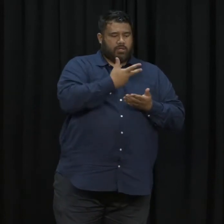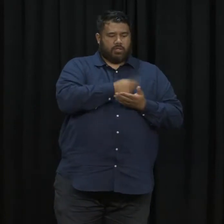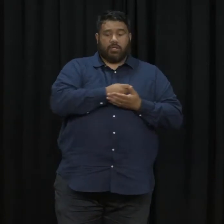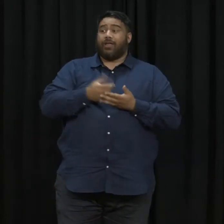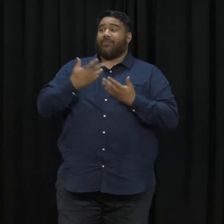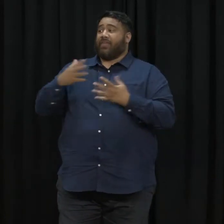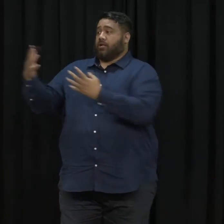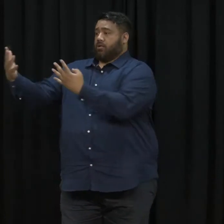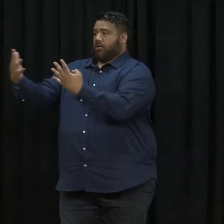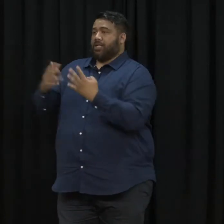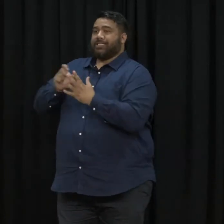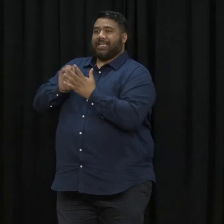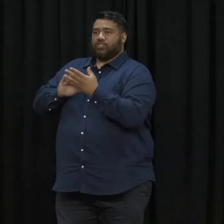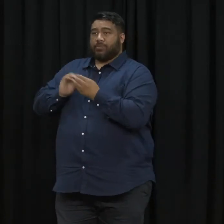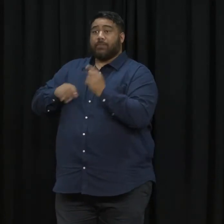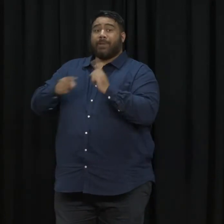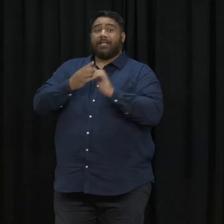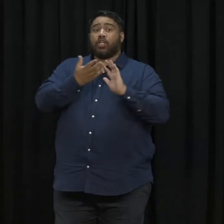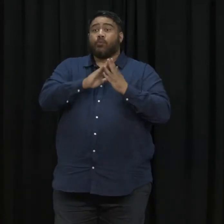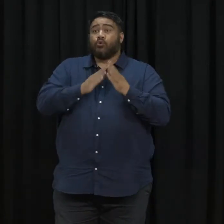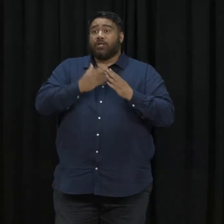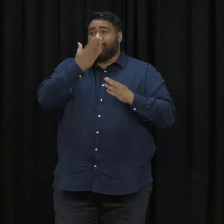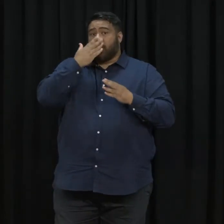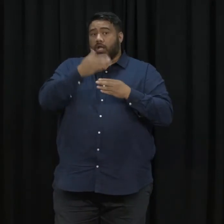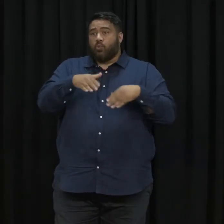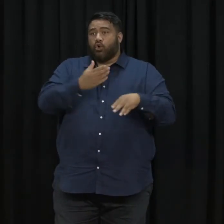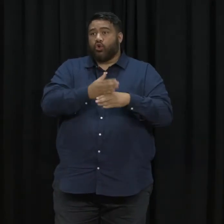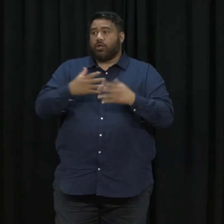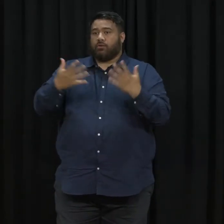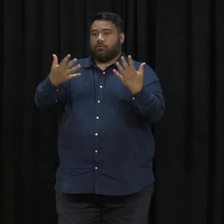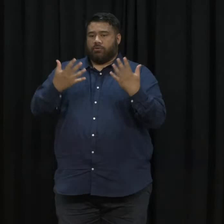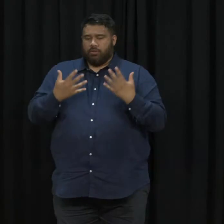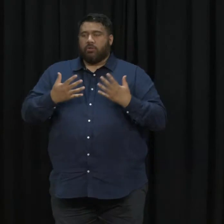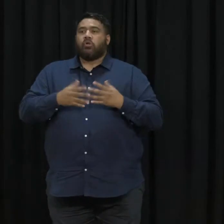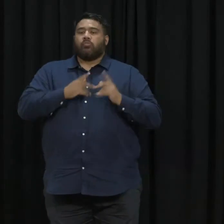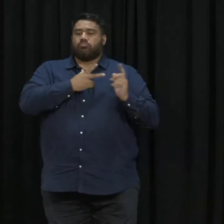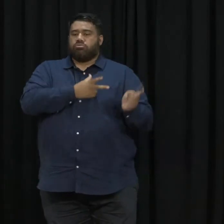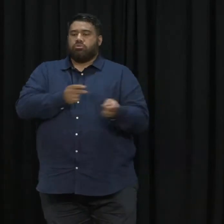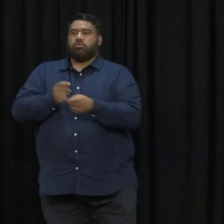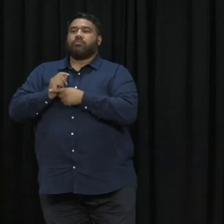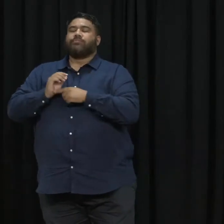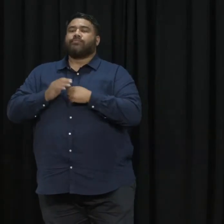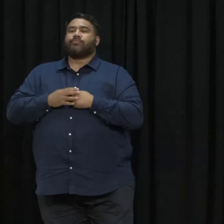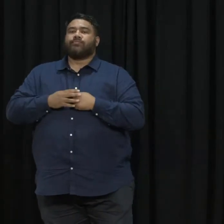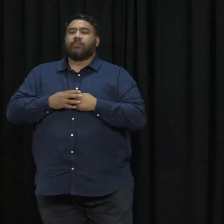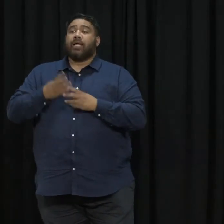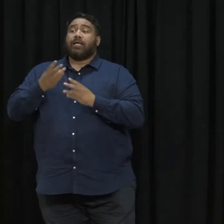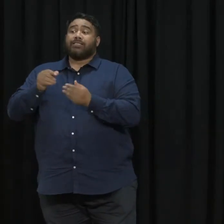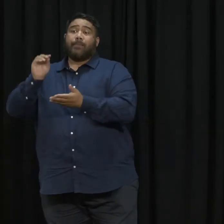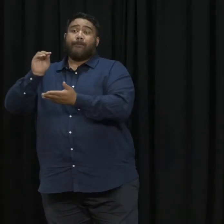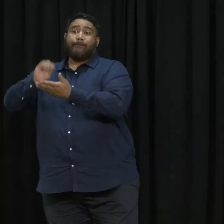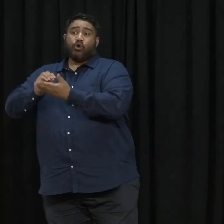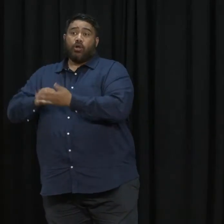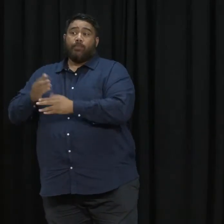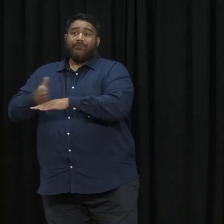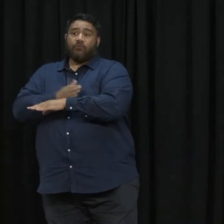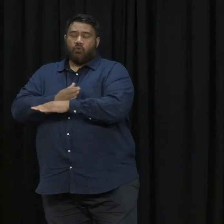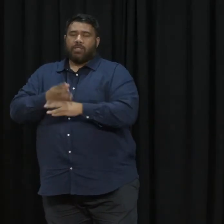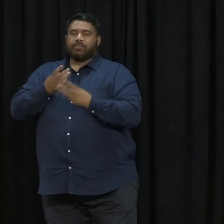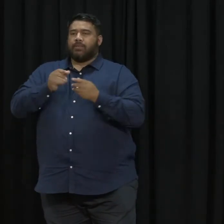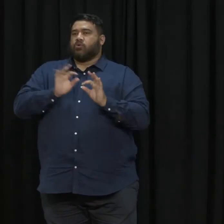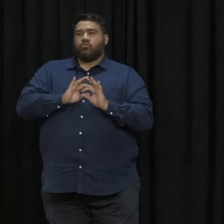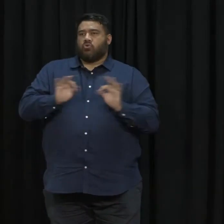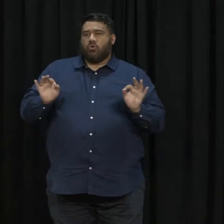our DHBs and from the community. Some people turned up without a booking and more people turned up than vaccine that was available. So some